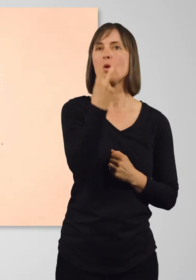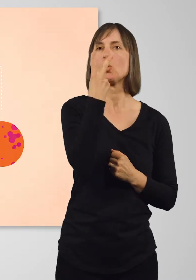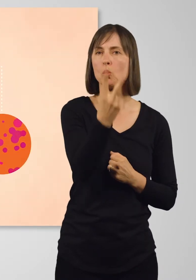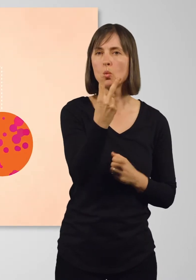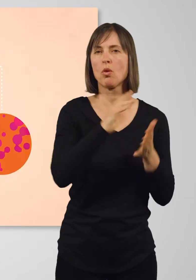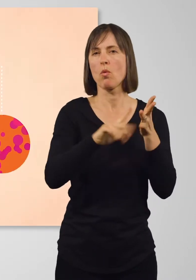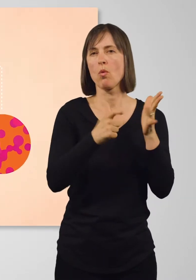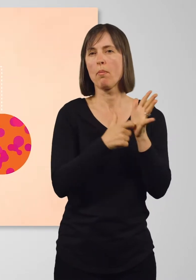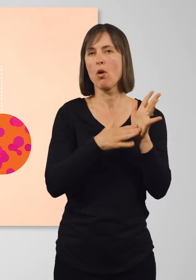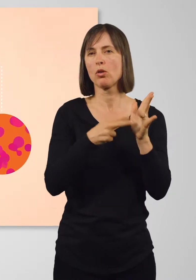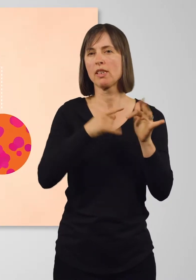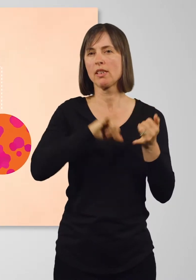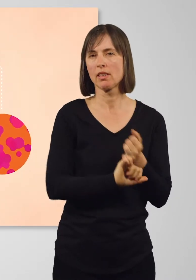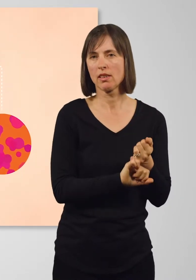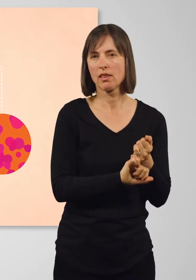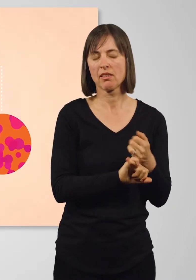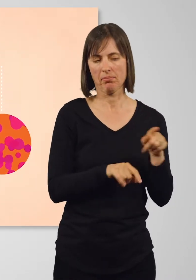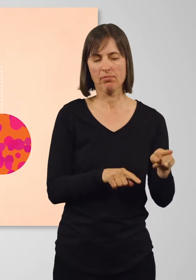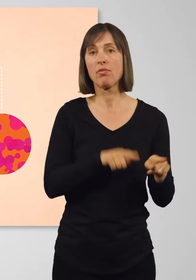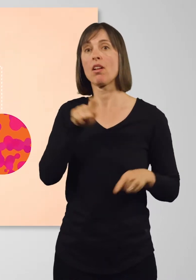has tablets containing 2 hormones.